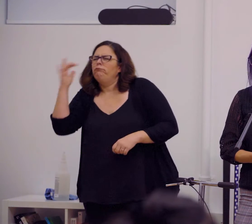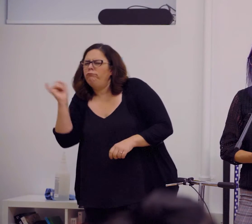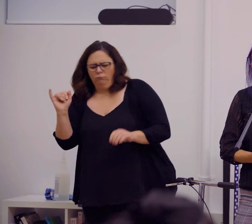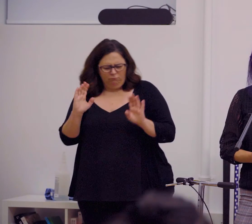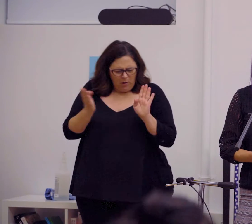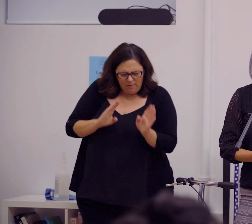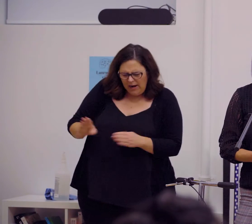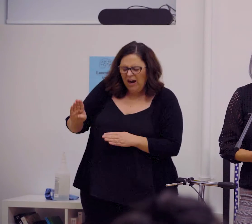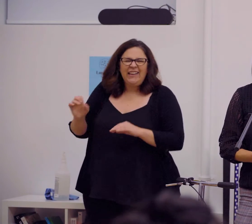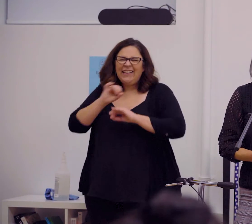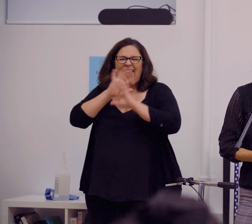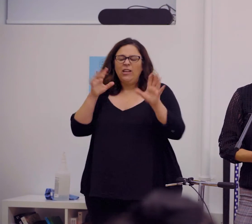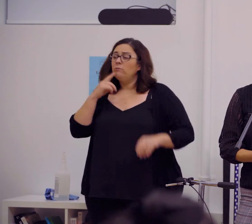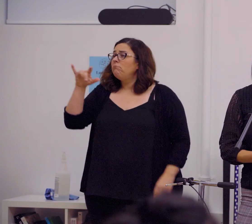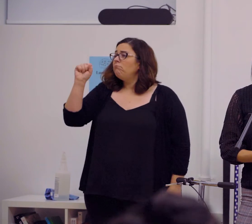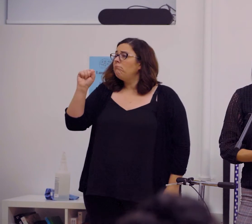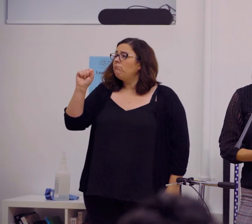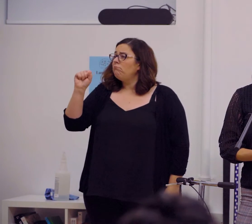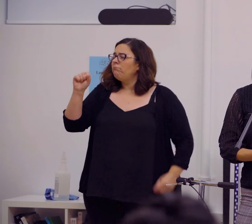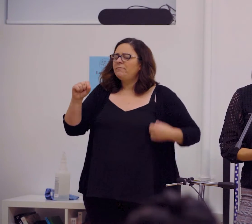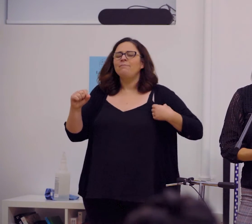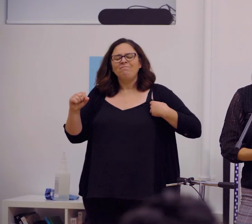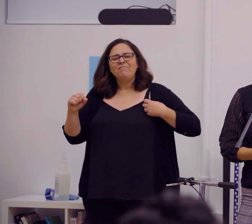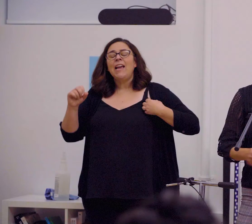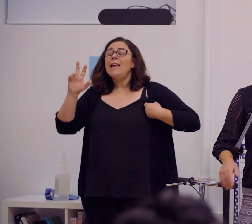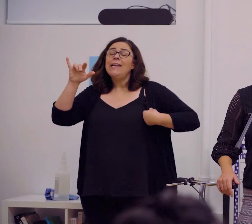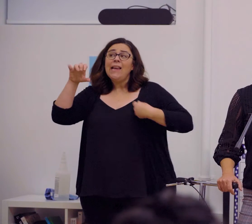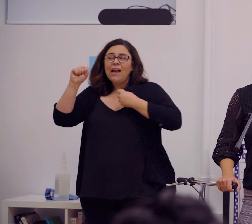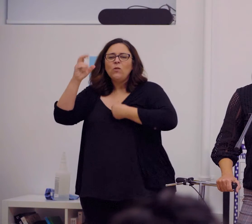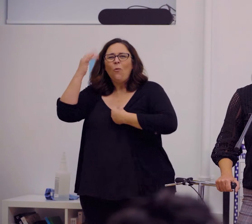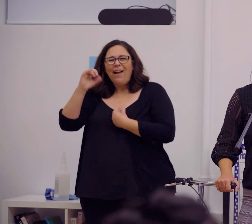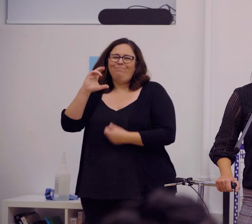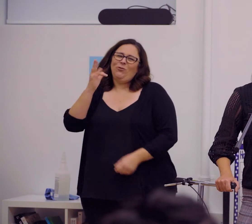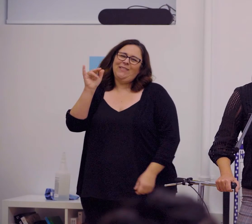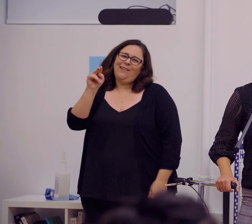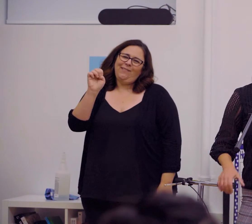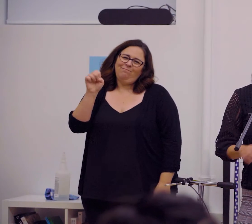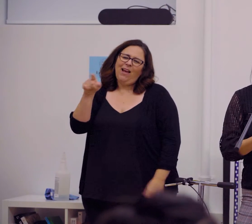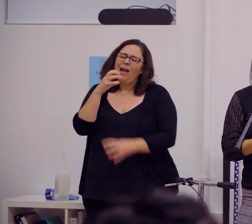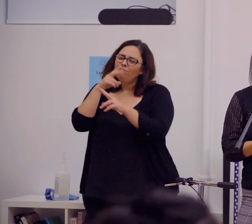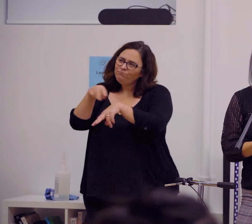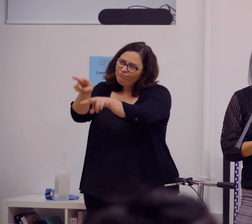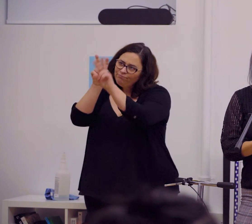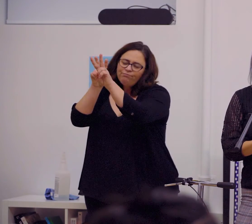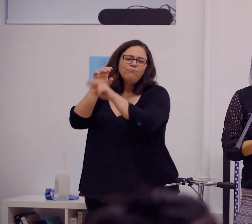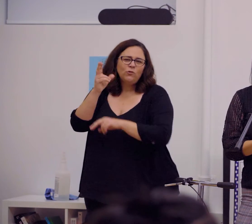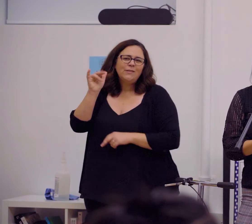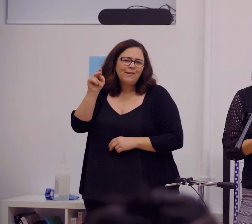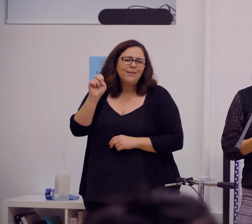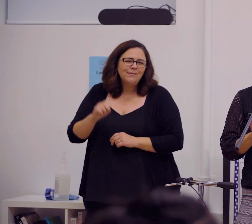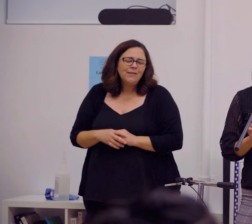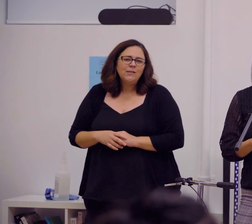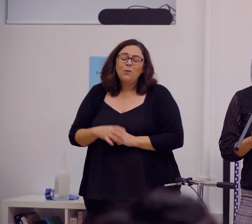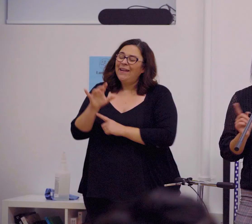to prepare. It was just yes. And it was yes because it was Christine and somebody that I greatly admire. So my